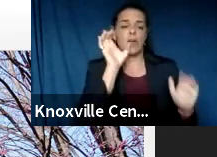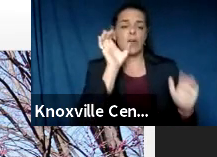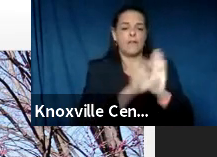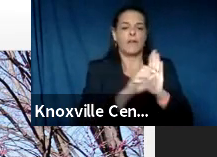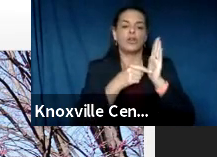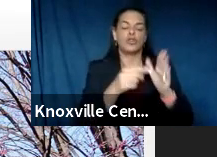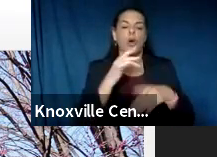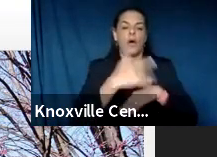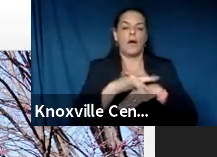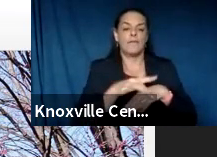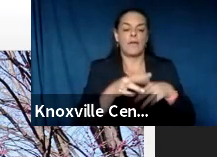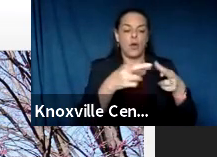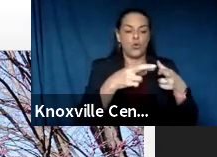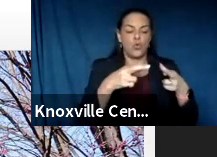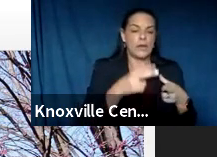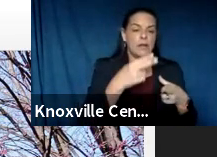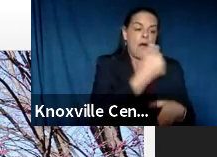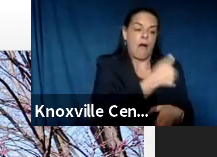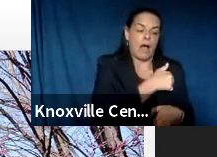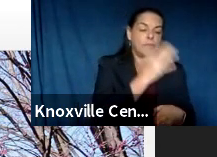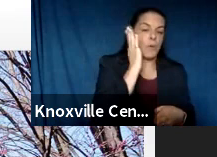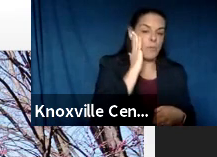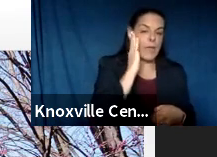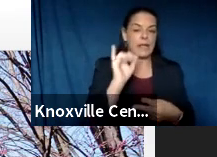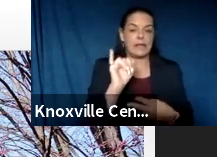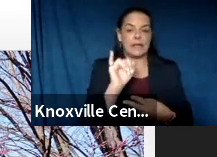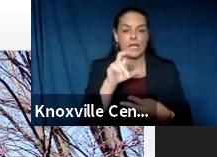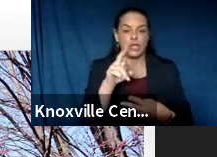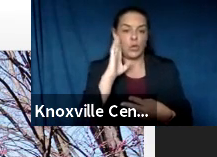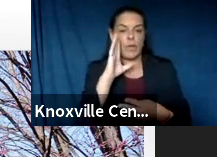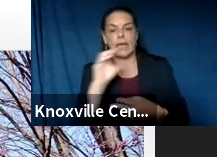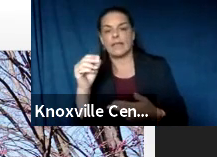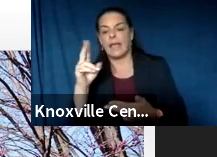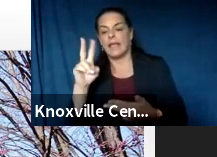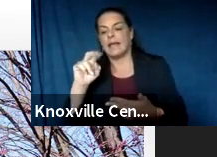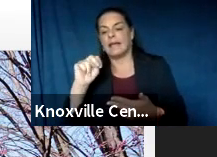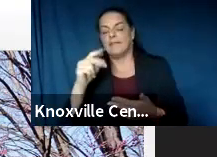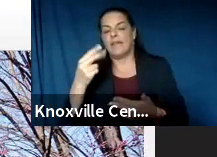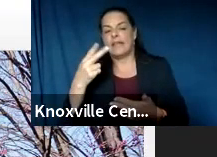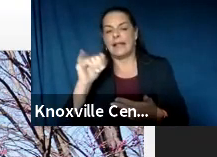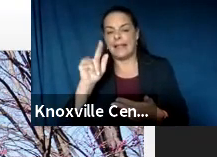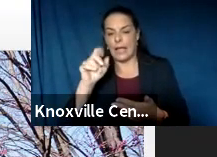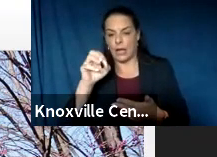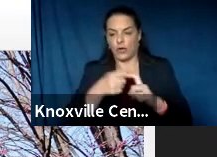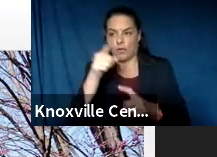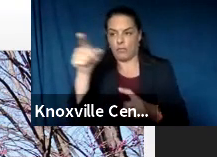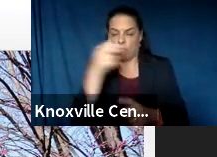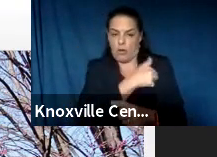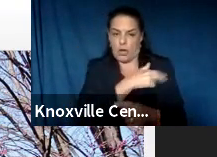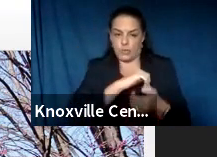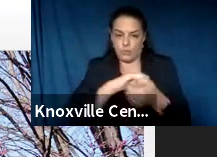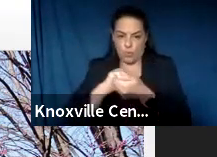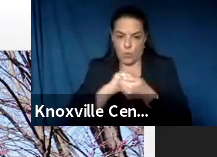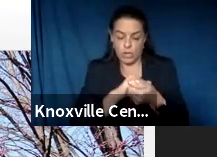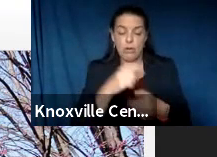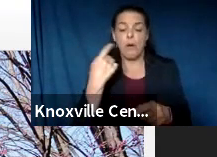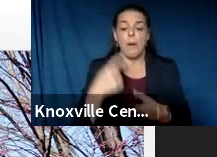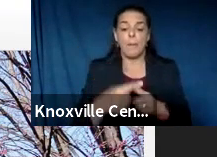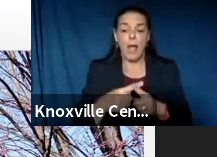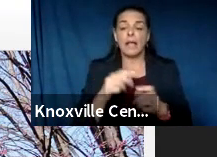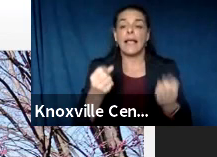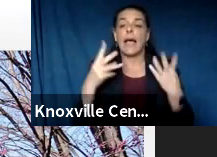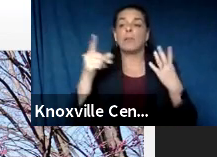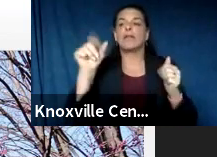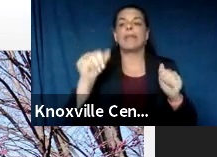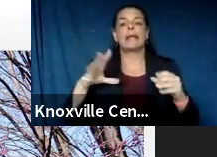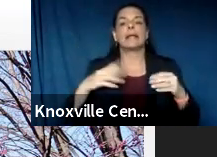beds, ICU beds, and ventilators from our hospital partners. It also shows the additional surge capacity for these categories, as